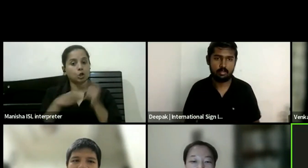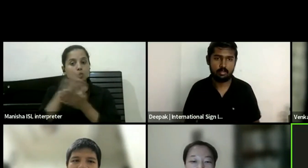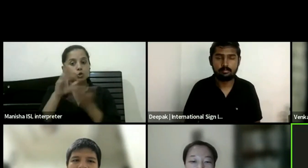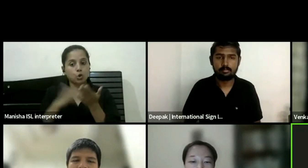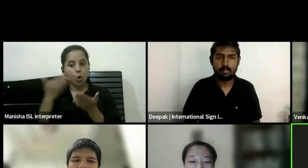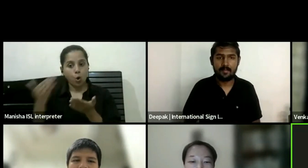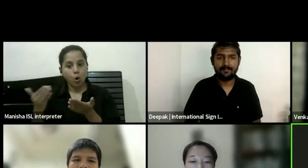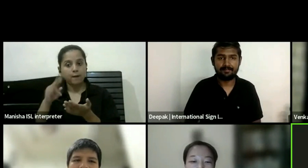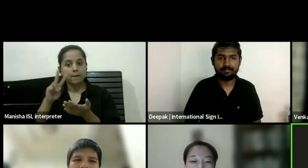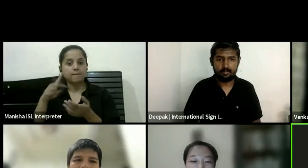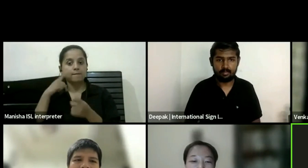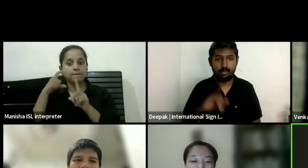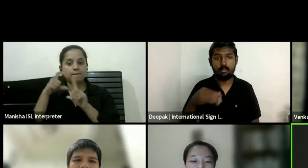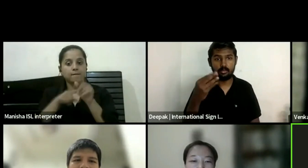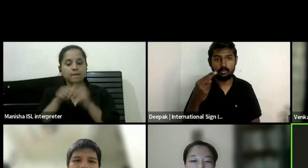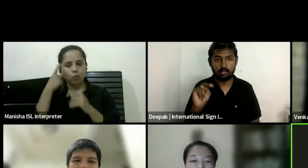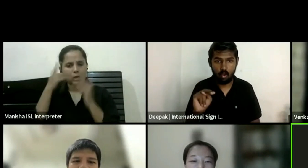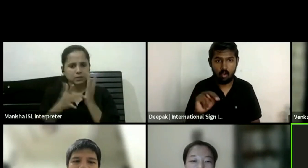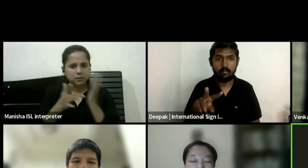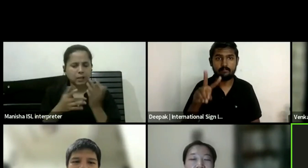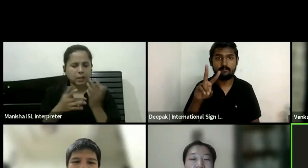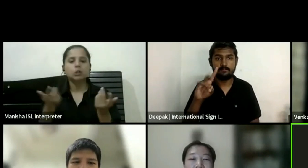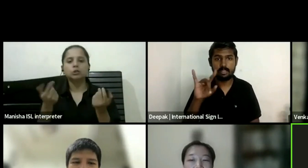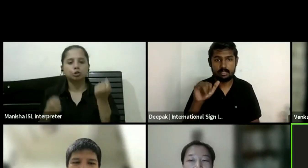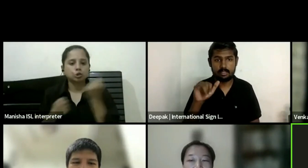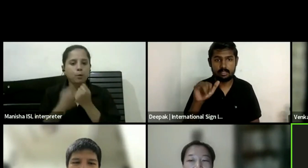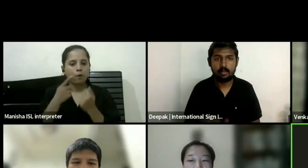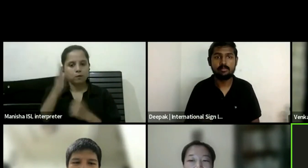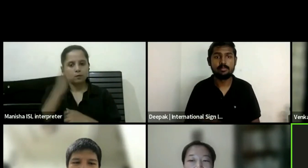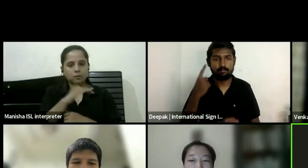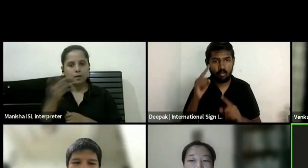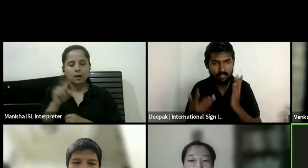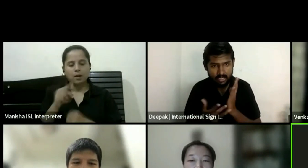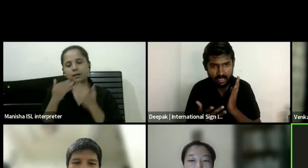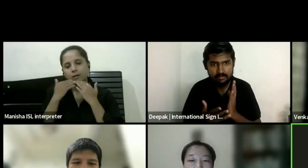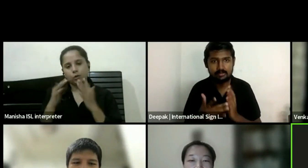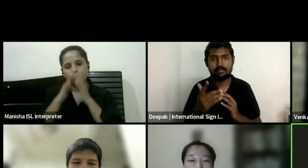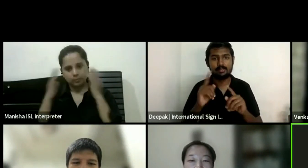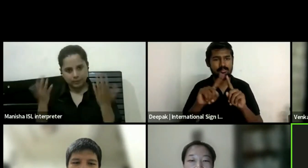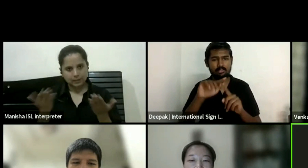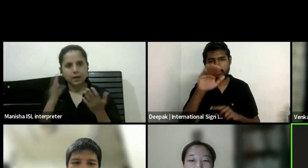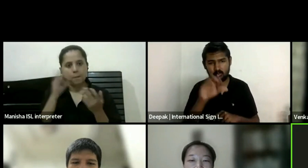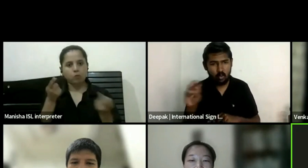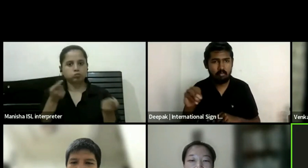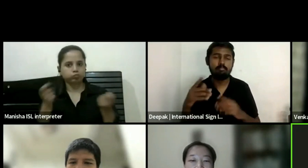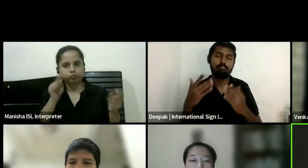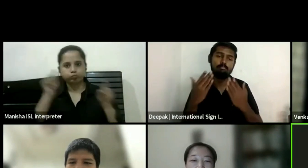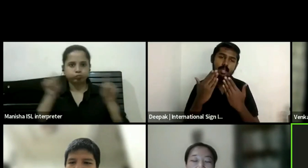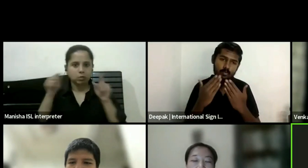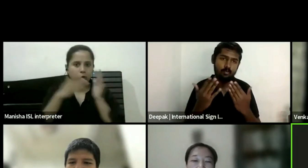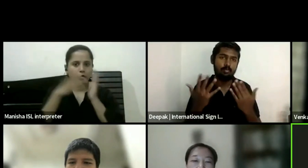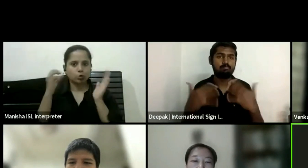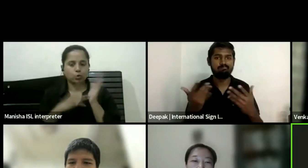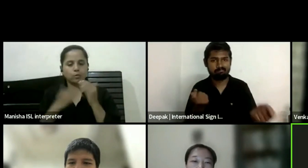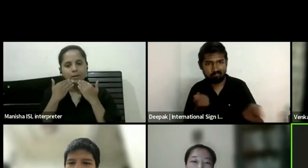digital documentation and technical support for this webinar, which is again a very crucial things to do. So thank